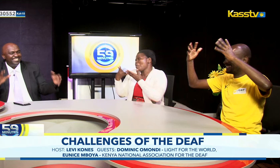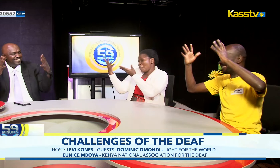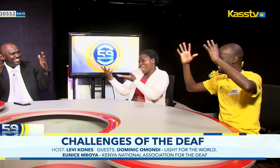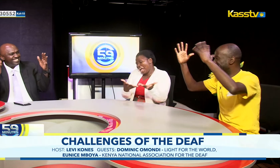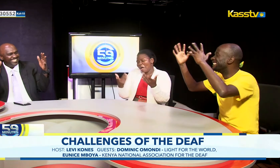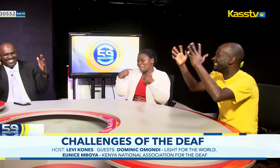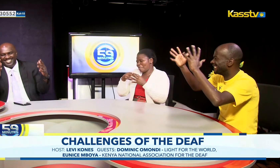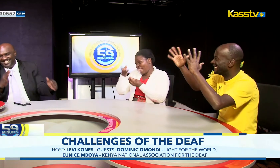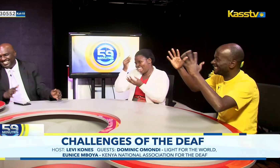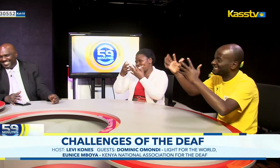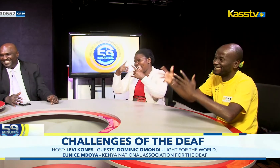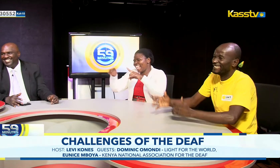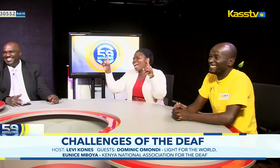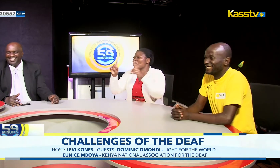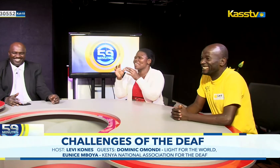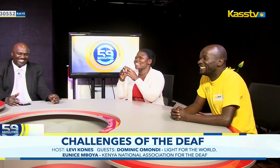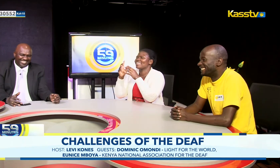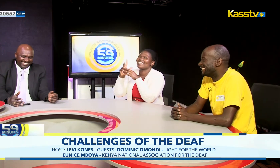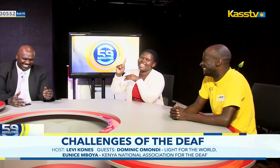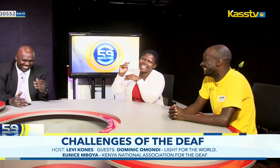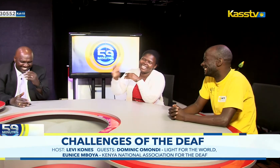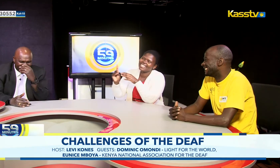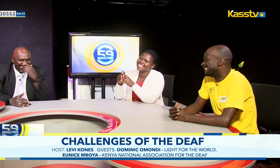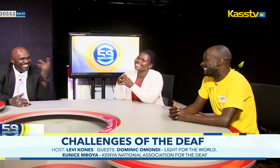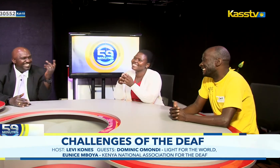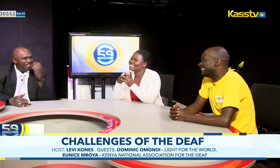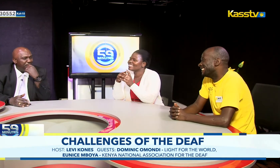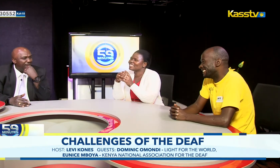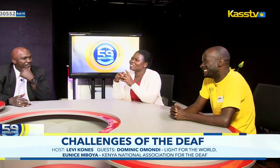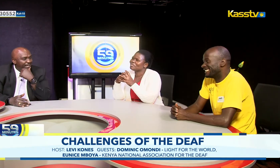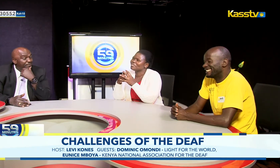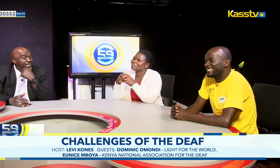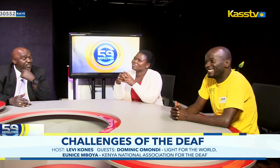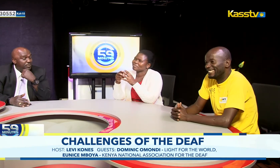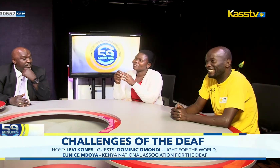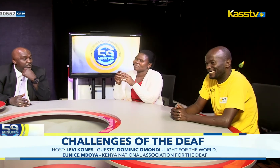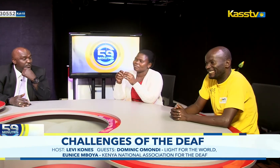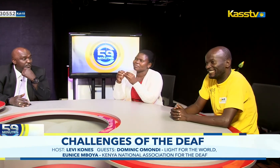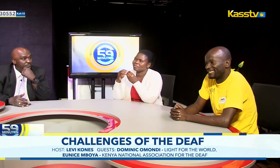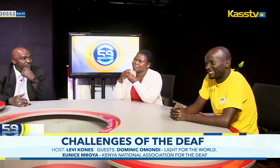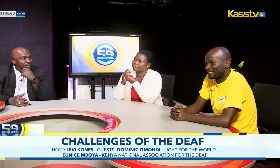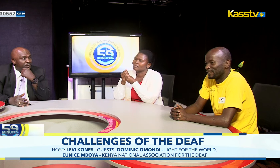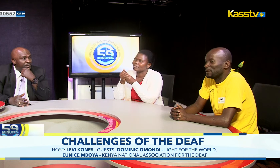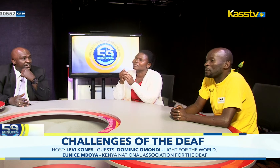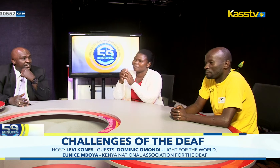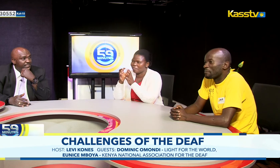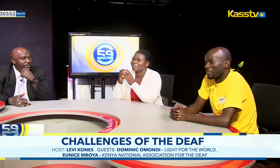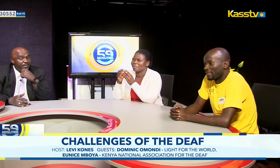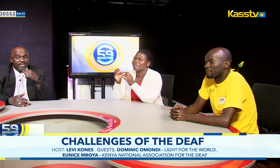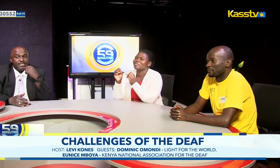is. Congratulations. Congratulations. Thank you for coming. I've really enjoyed this show. And you've really enlightened my mind, as I'm